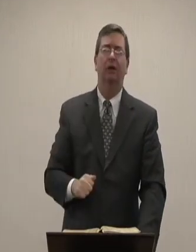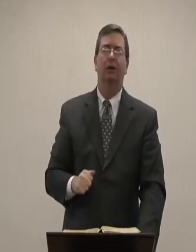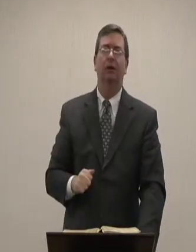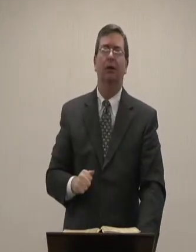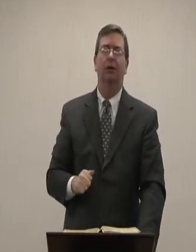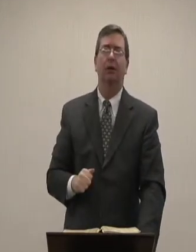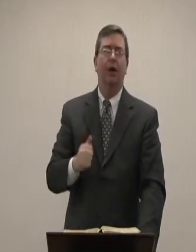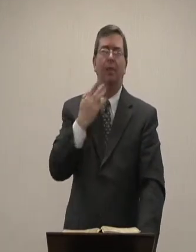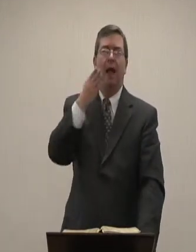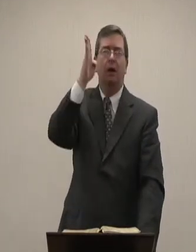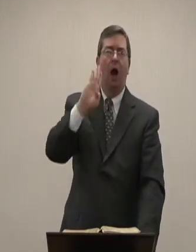Jesus.